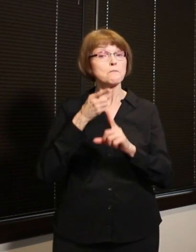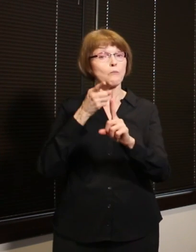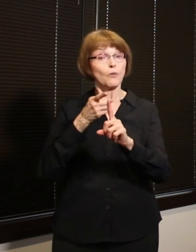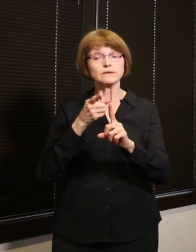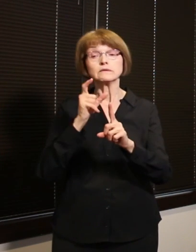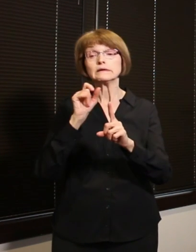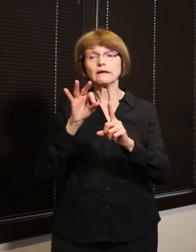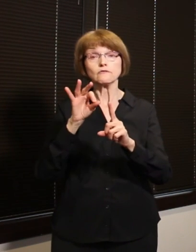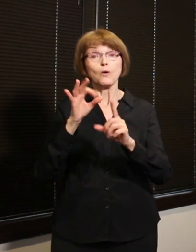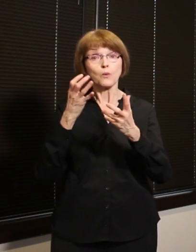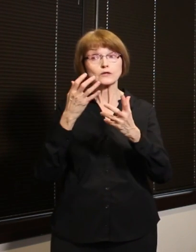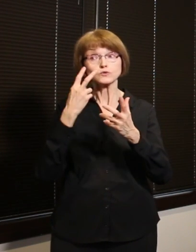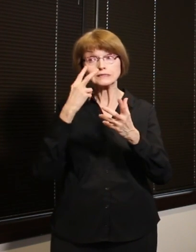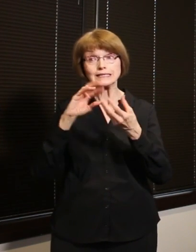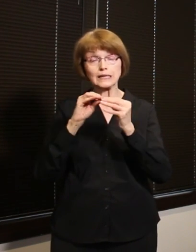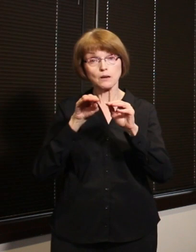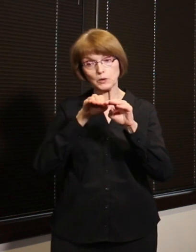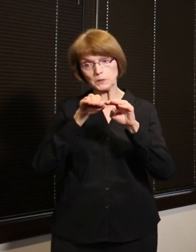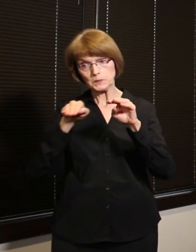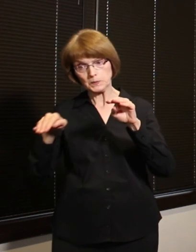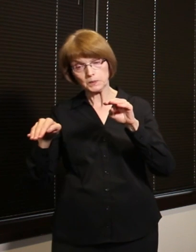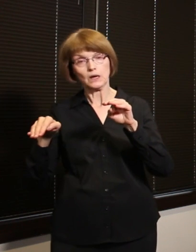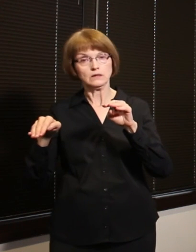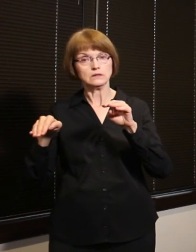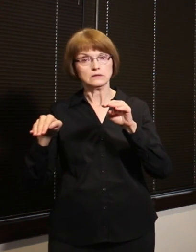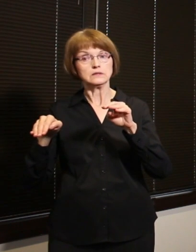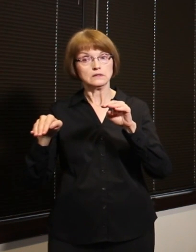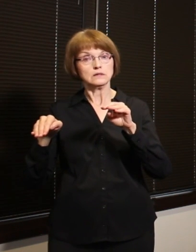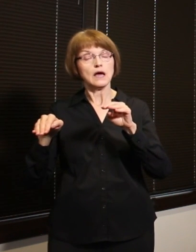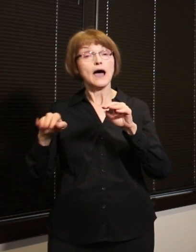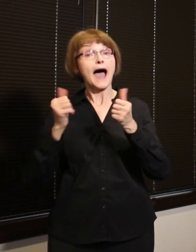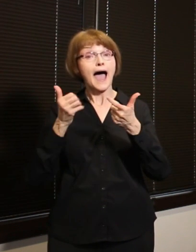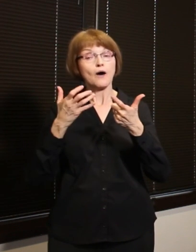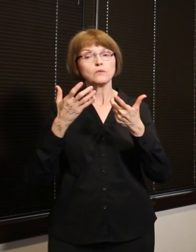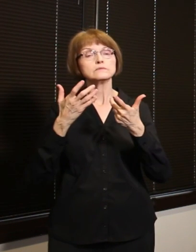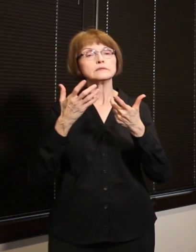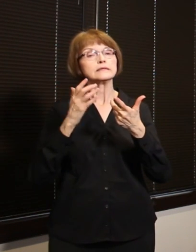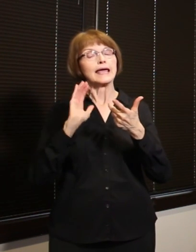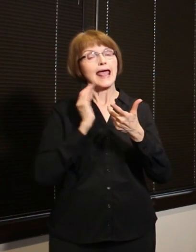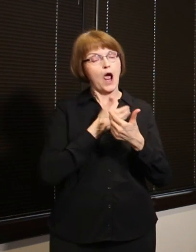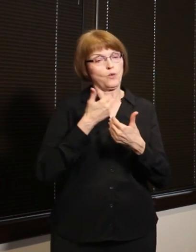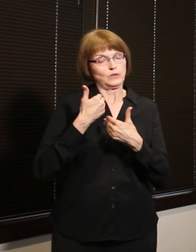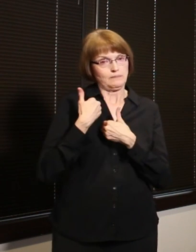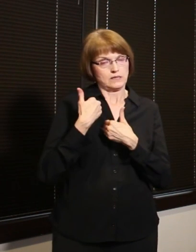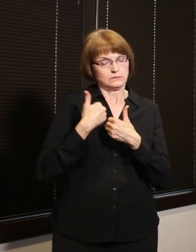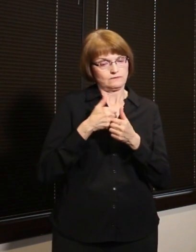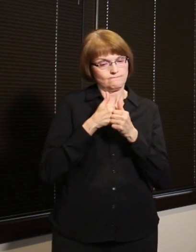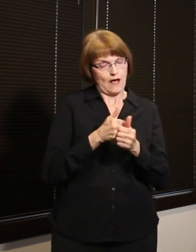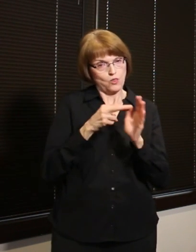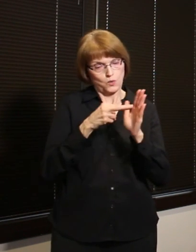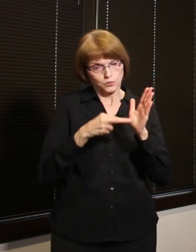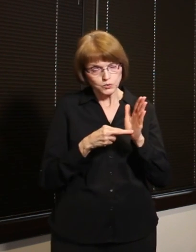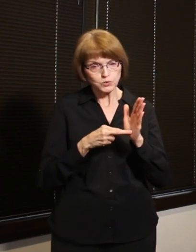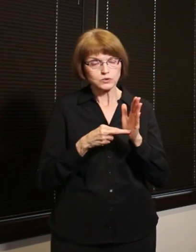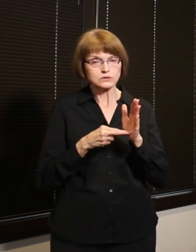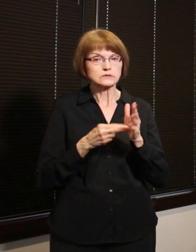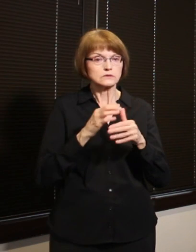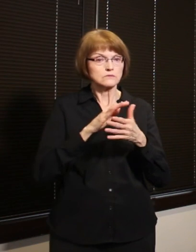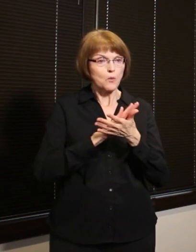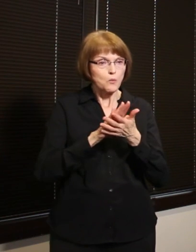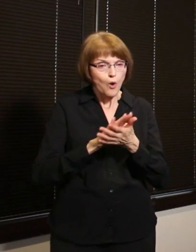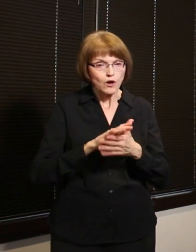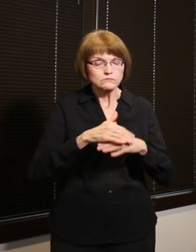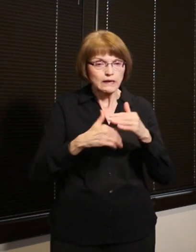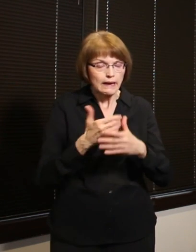down, then it's incumbent upon us to keep that transmission rate low by following all of those practices that we've